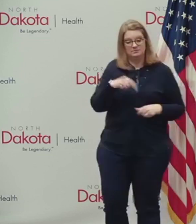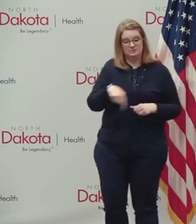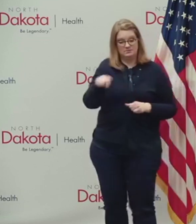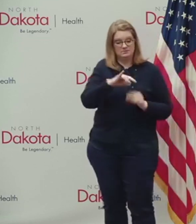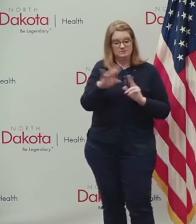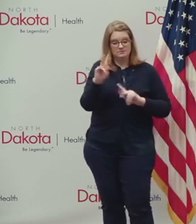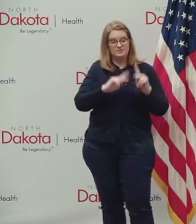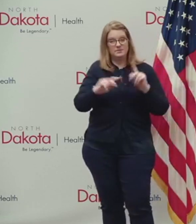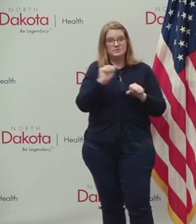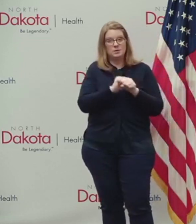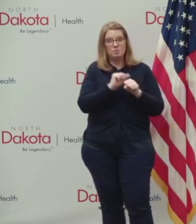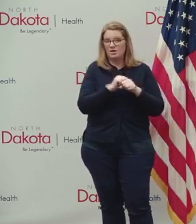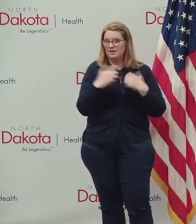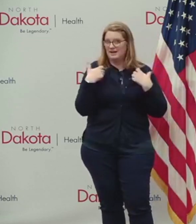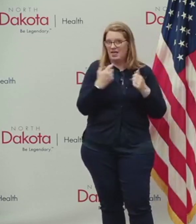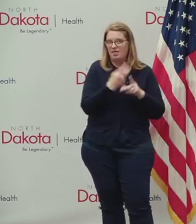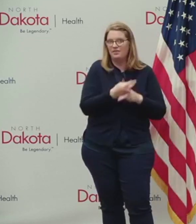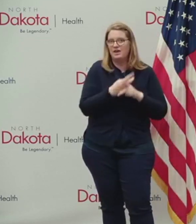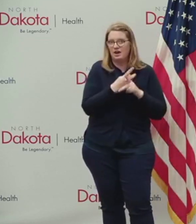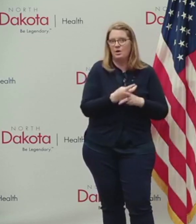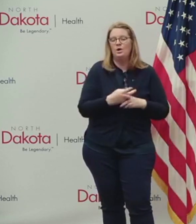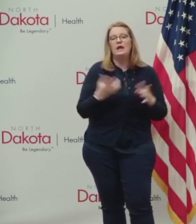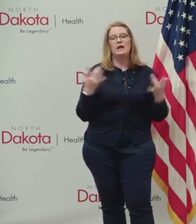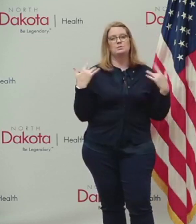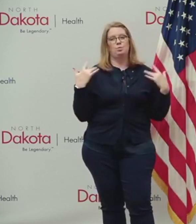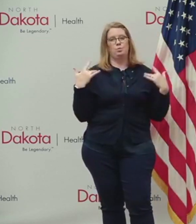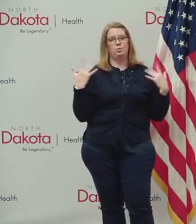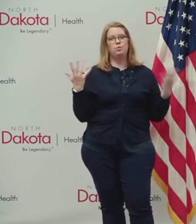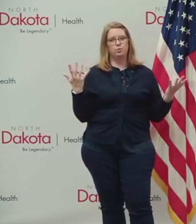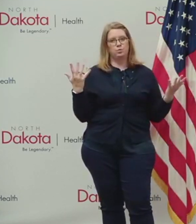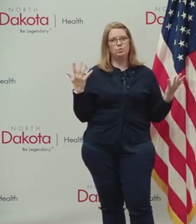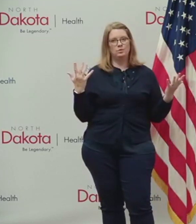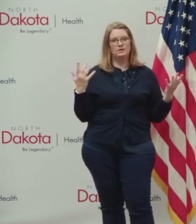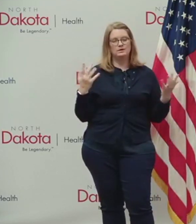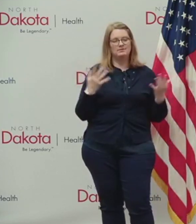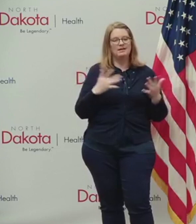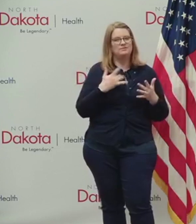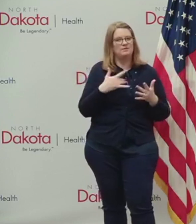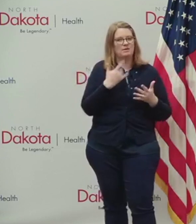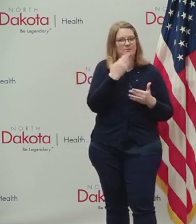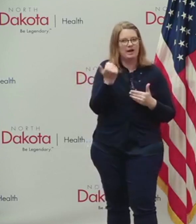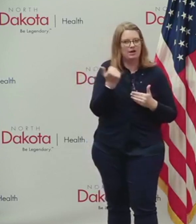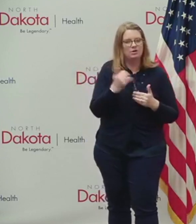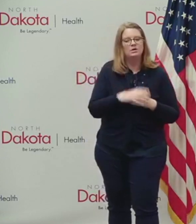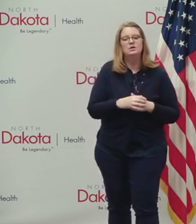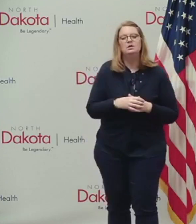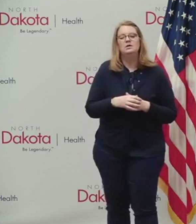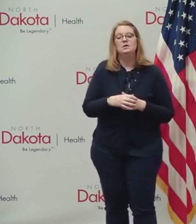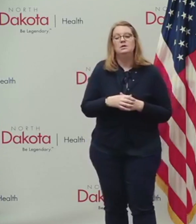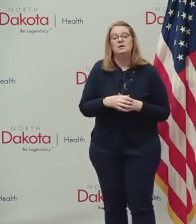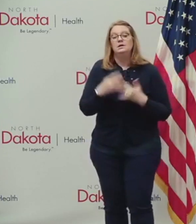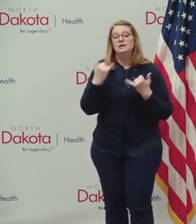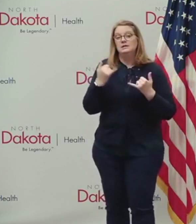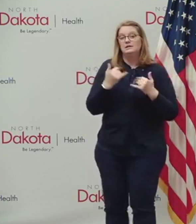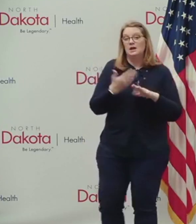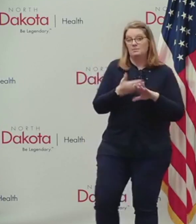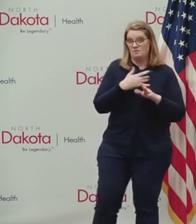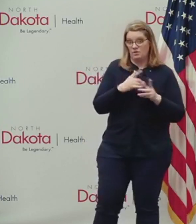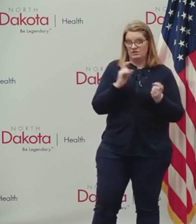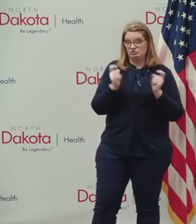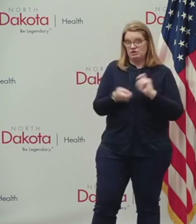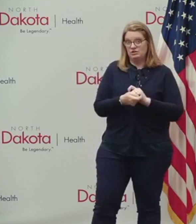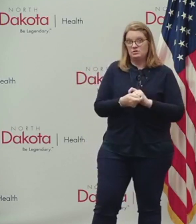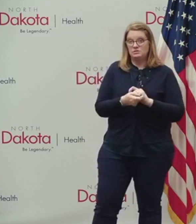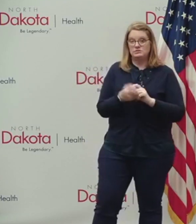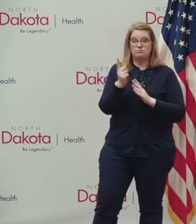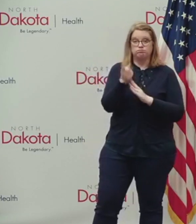work in healthcare. Again, we know there's a lag time before the impact of those changes, so we